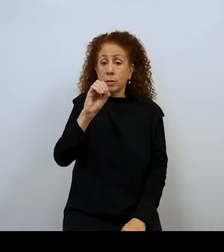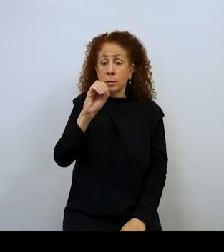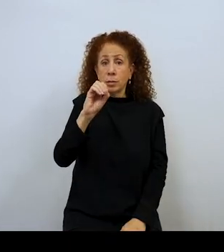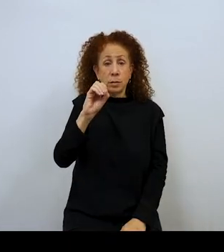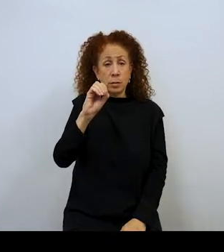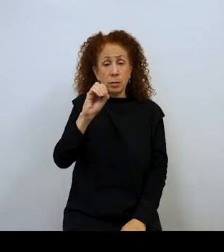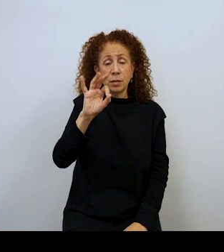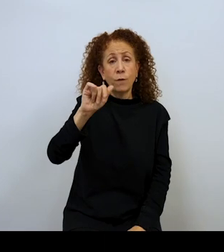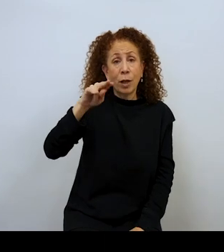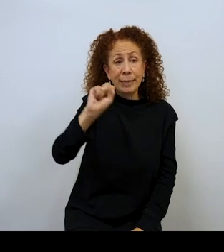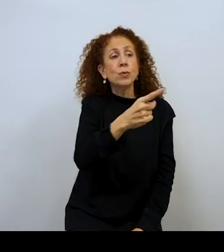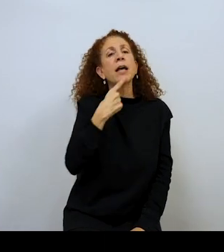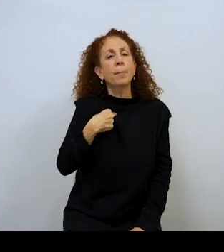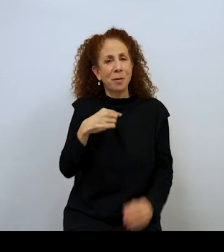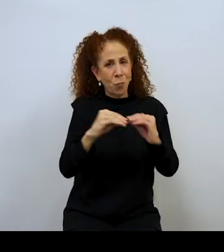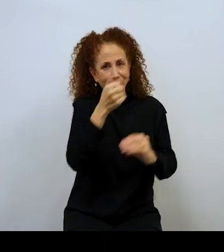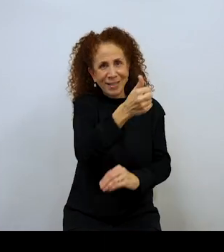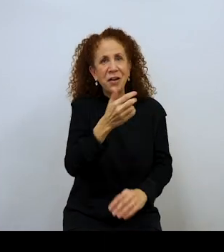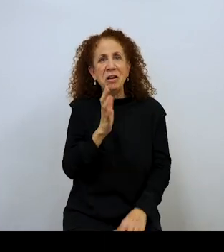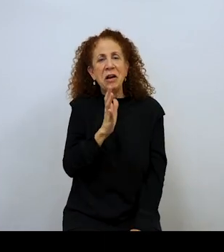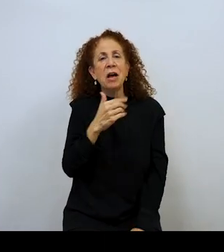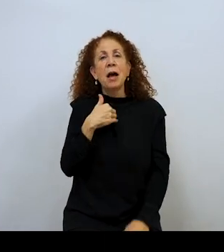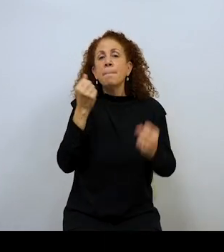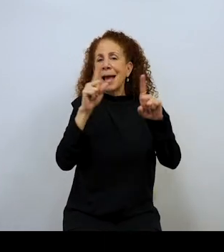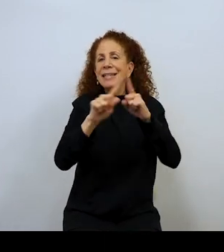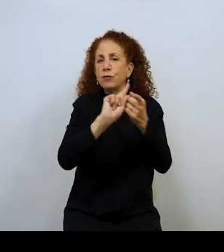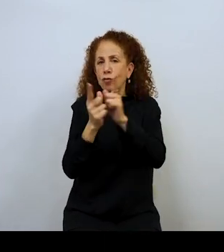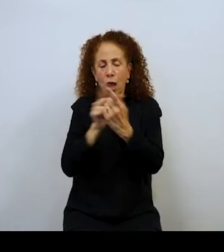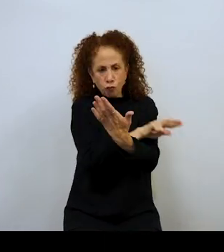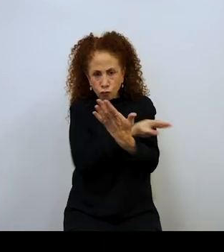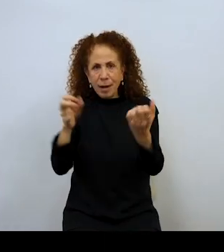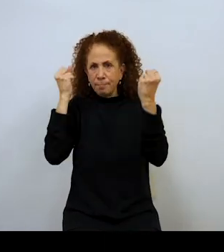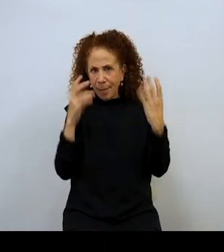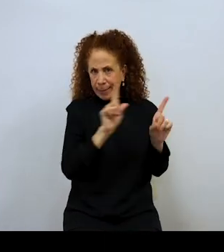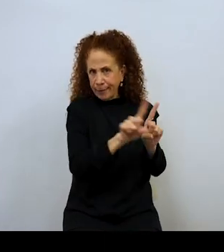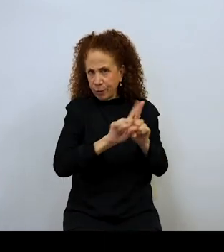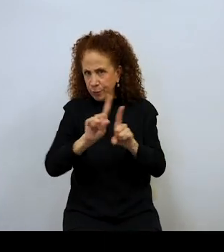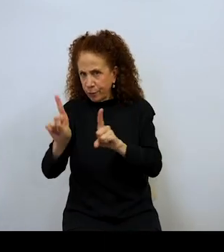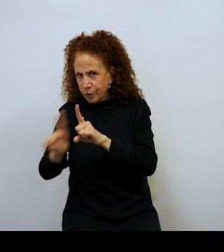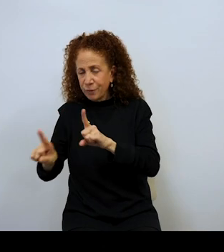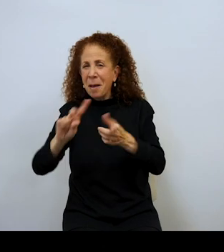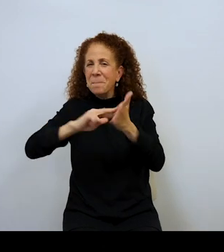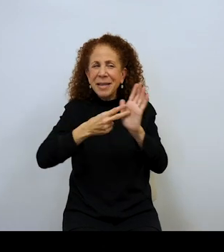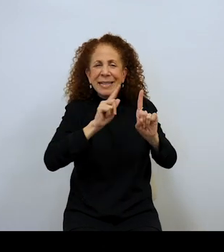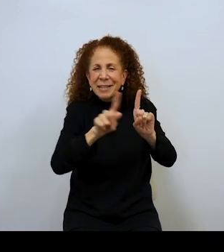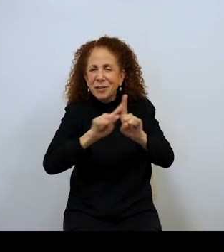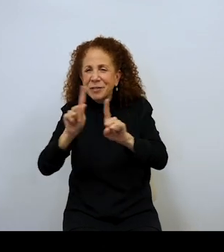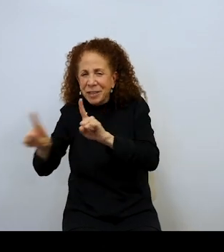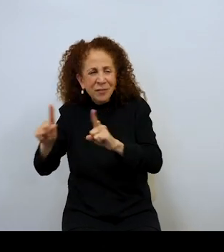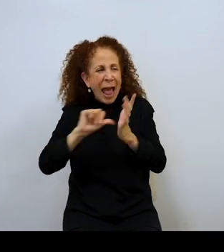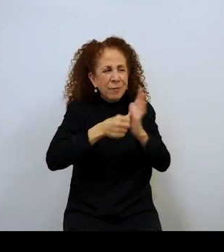with that play. You can tell me later. Because I read a number of different translations, and there were different shades of meaning and mm-hmm. emphasis in all of